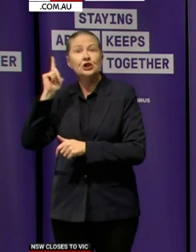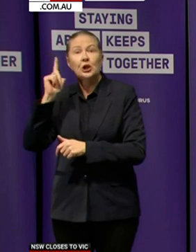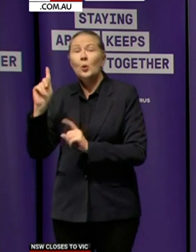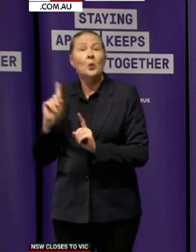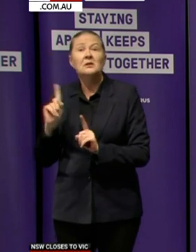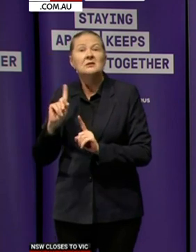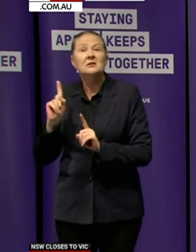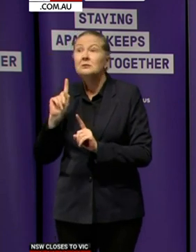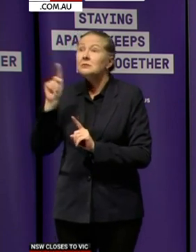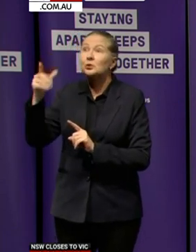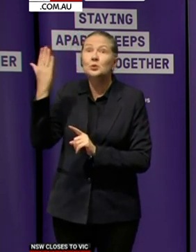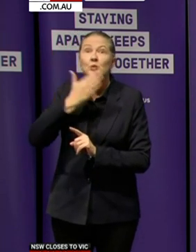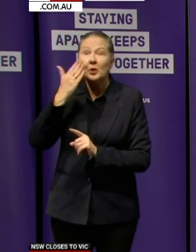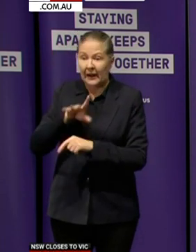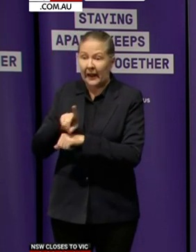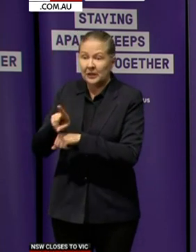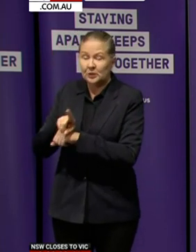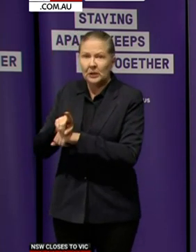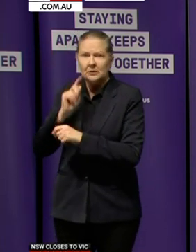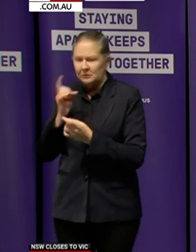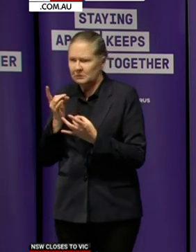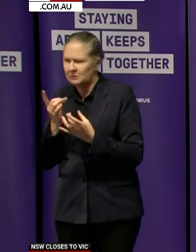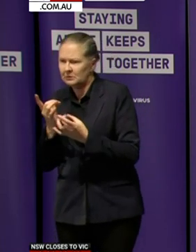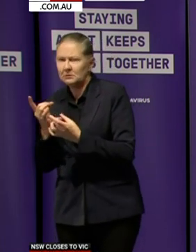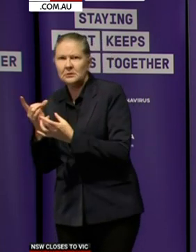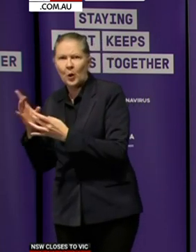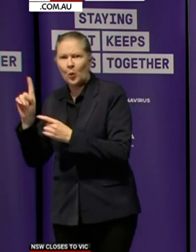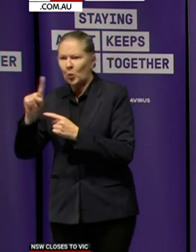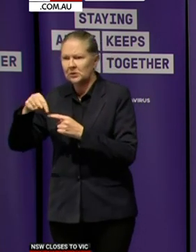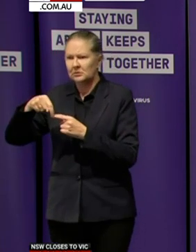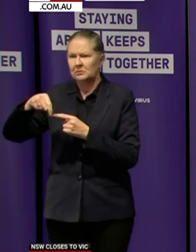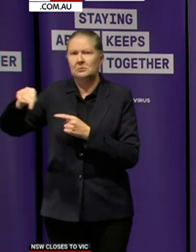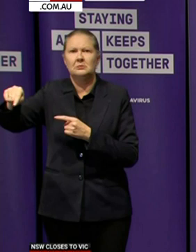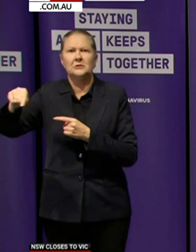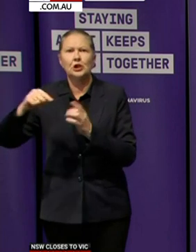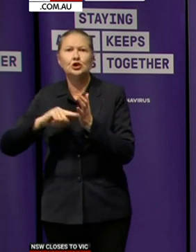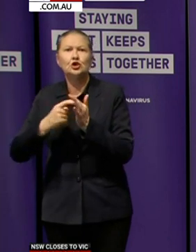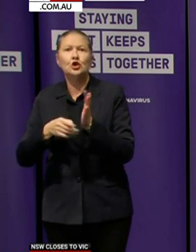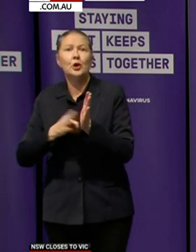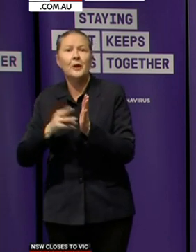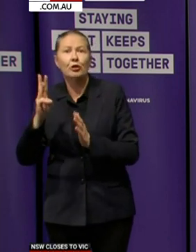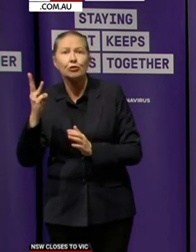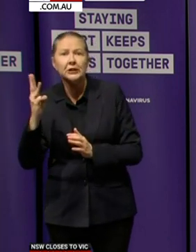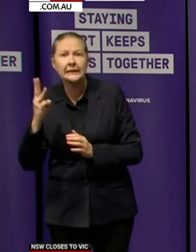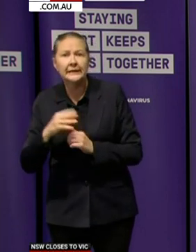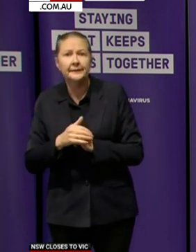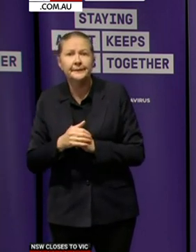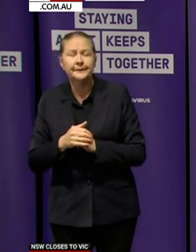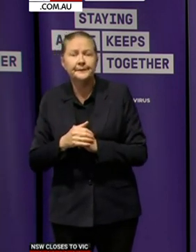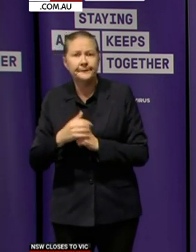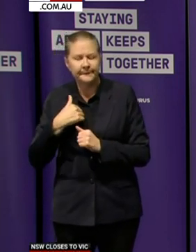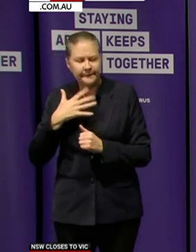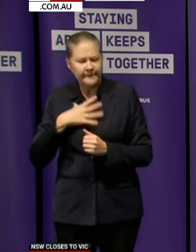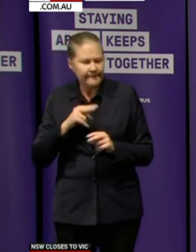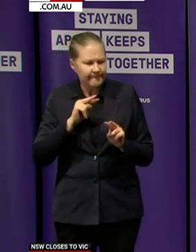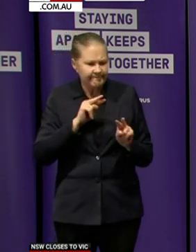Firstly, preparing for whatever the balance of the term may look like, and we will make further announcements once we see more data, once things